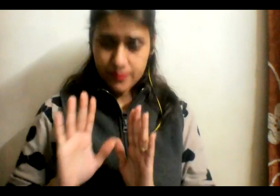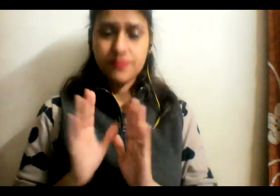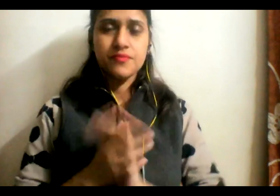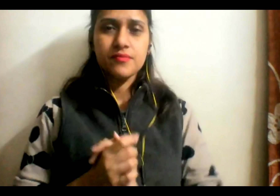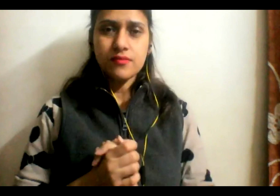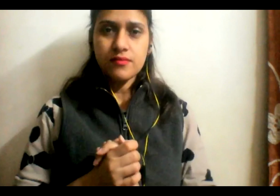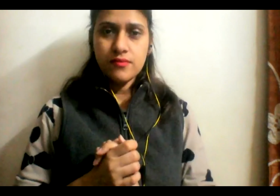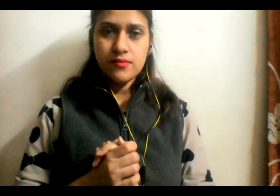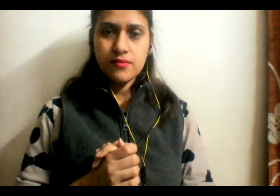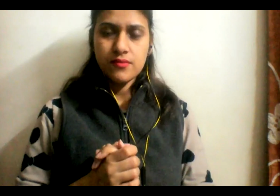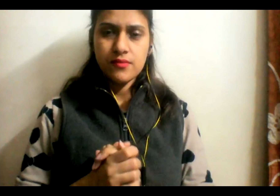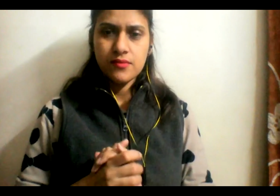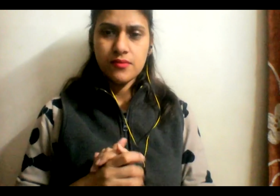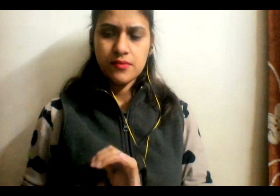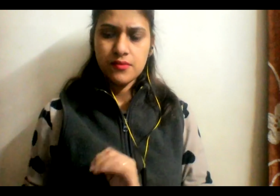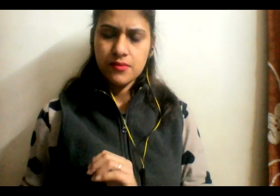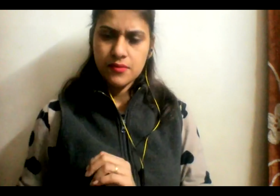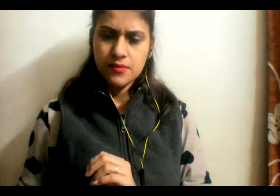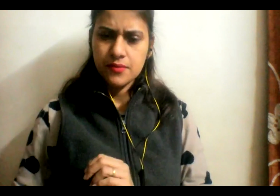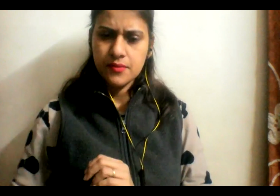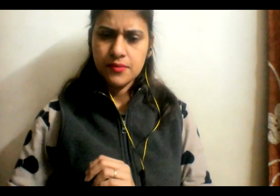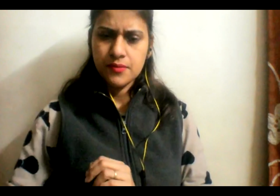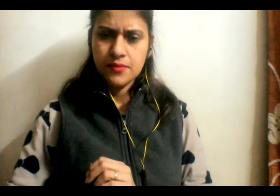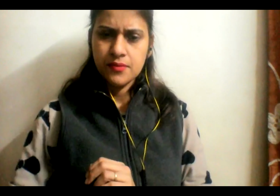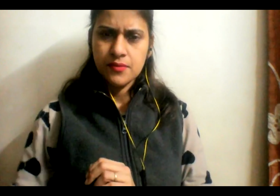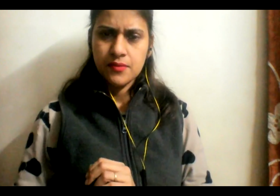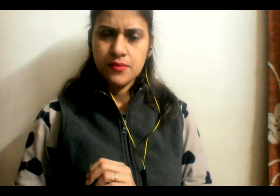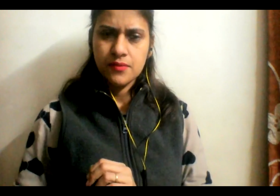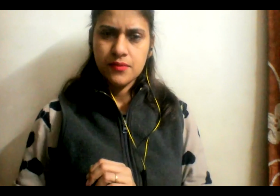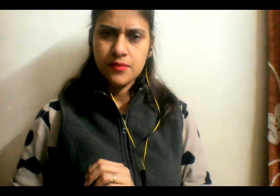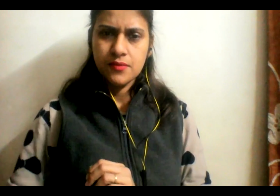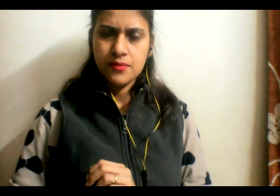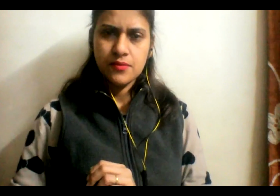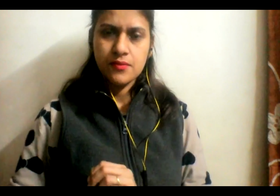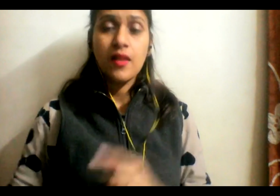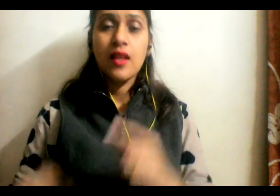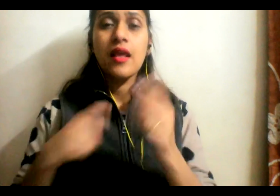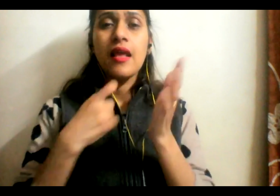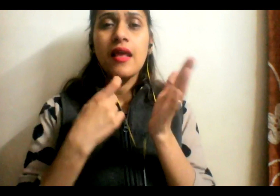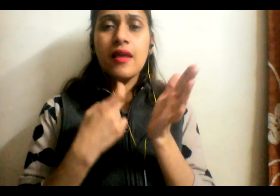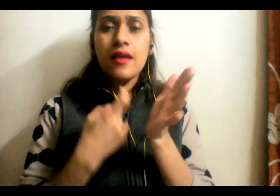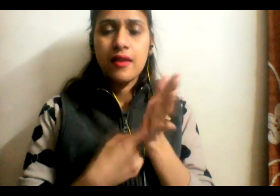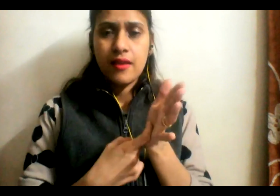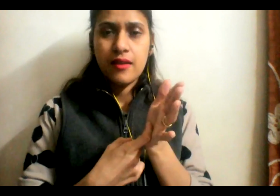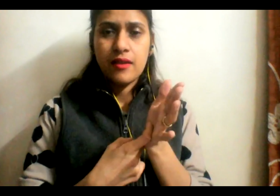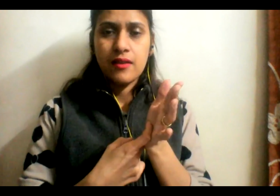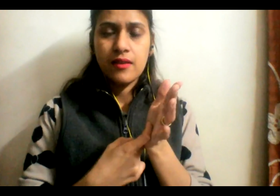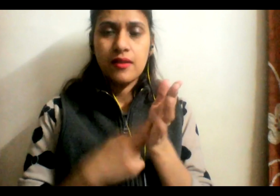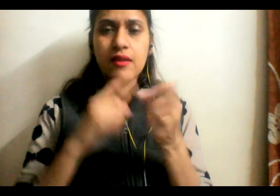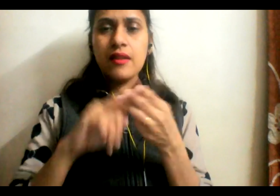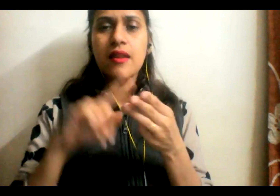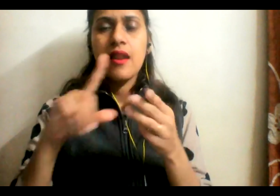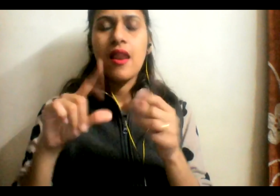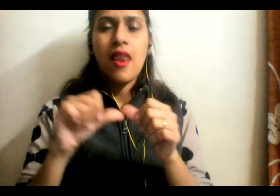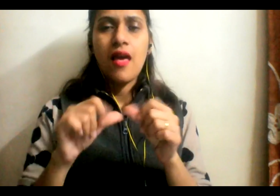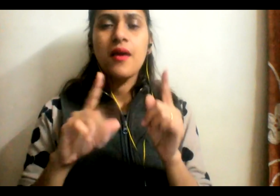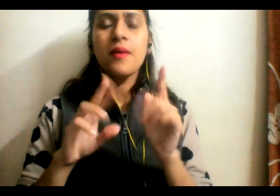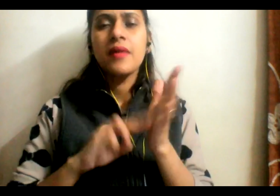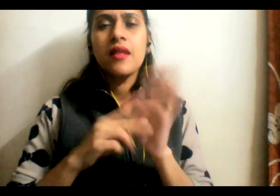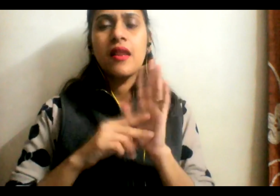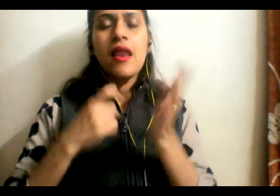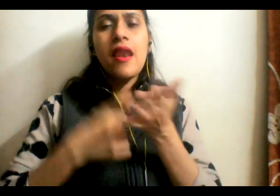is a RERA, the regulatory authority of construction of public buildings